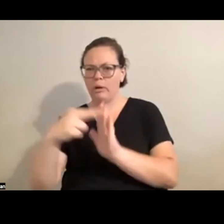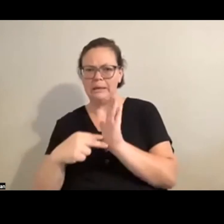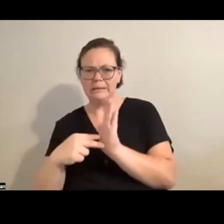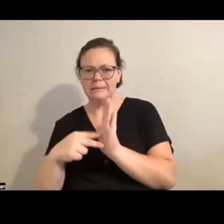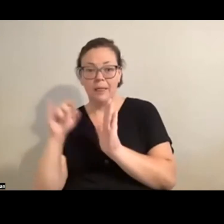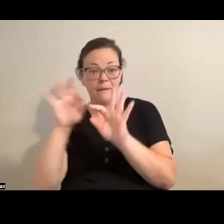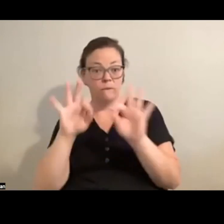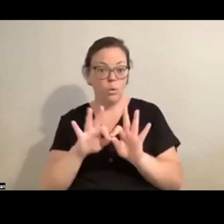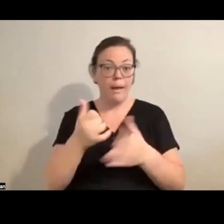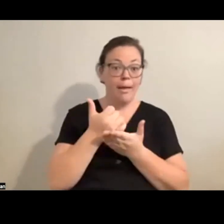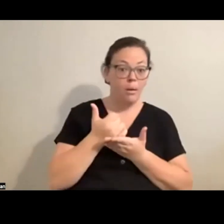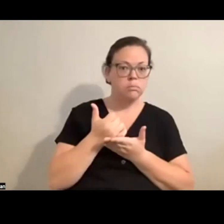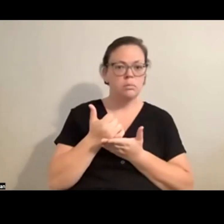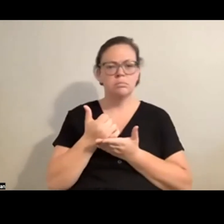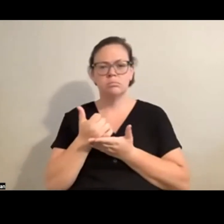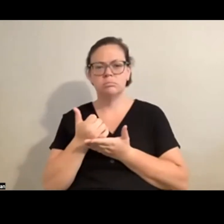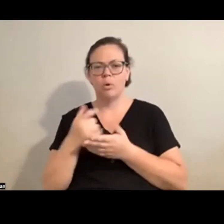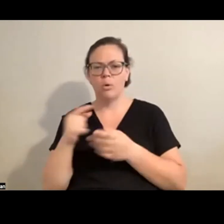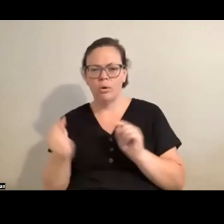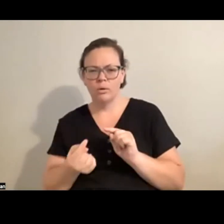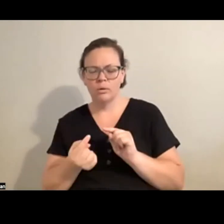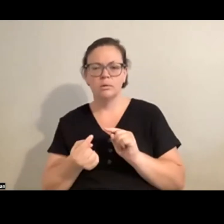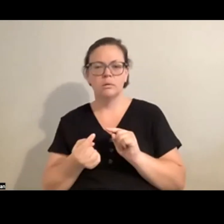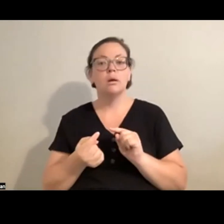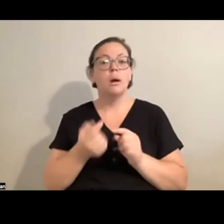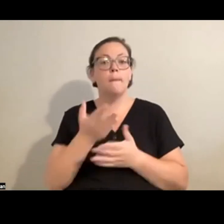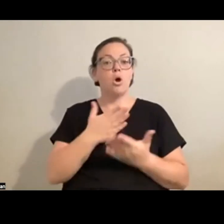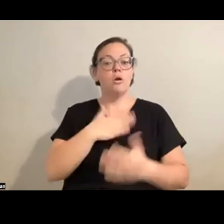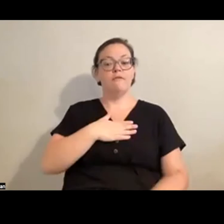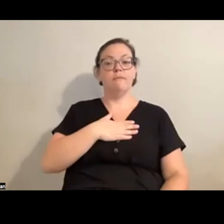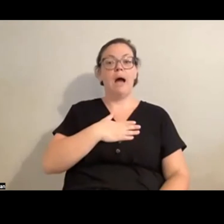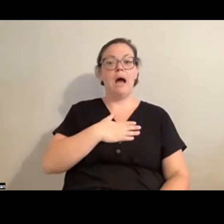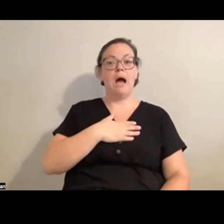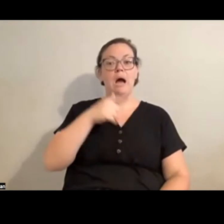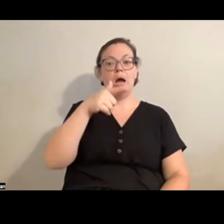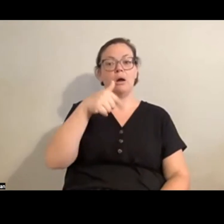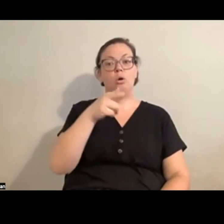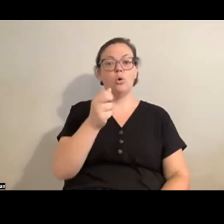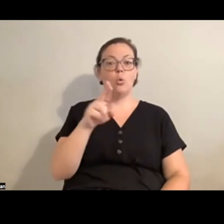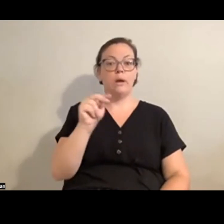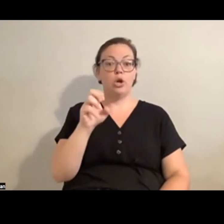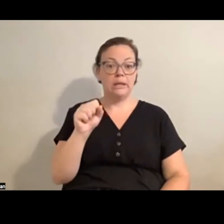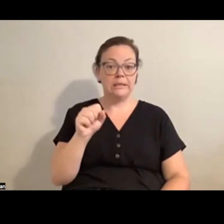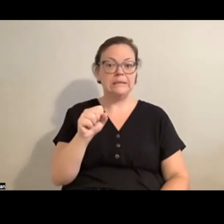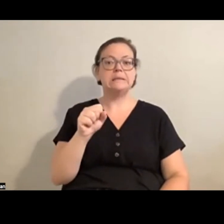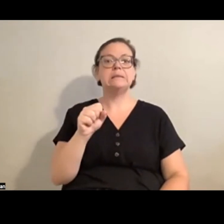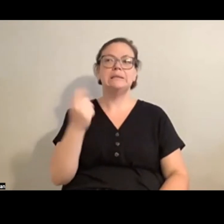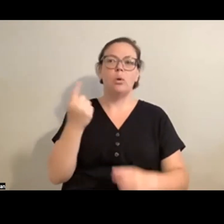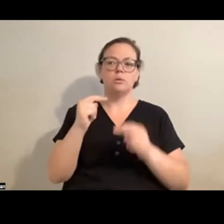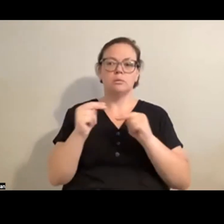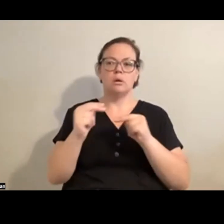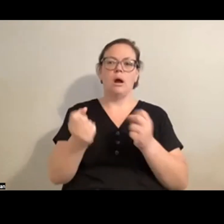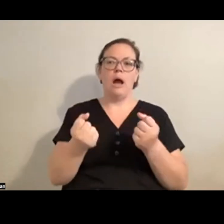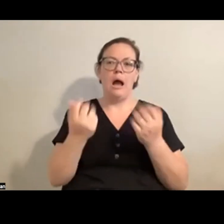help or hinder, you know? And part of my queerness for me is all about negotiating how much to disclose or withhold on